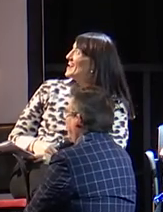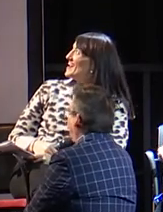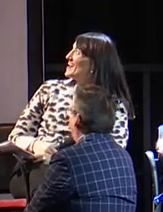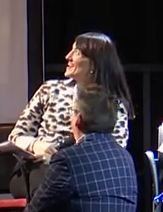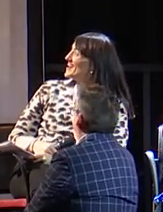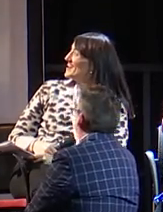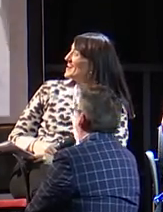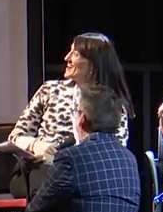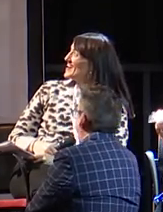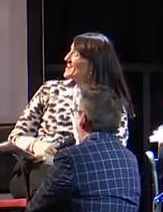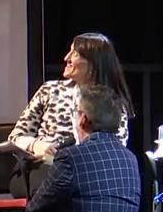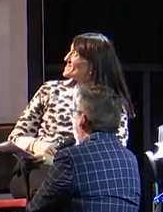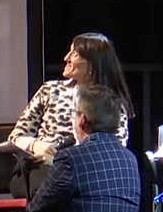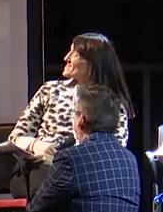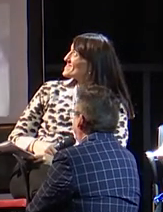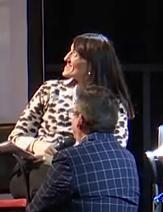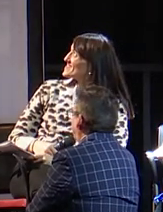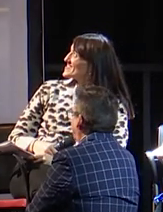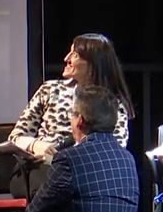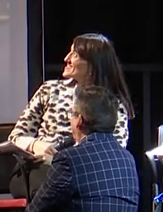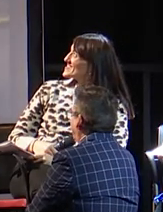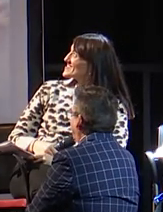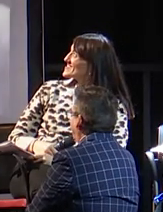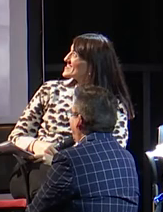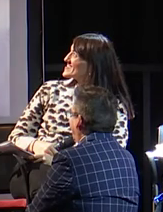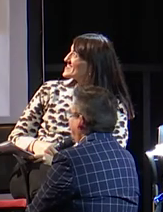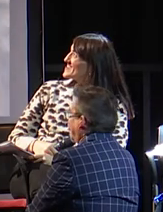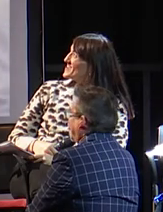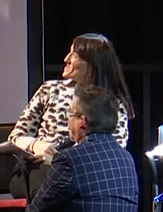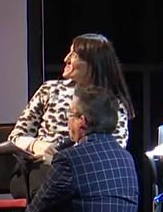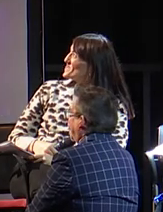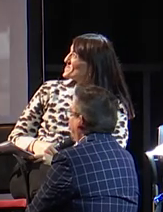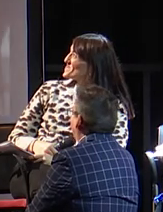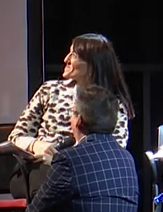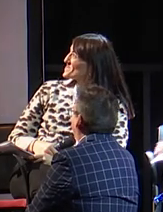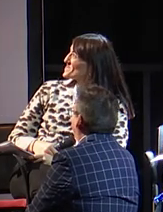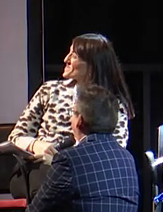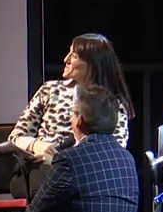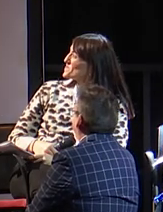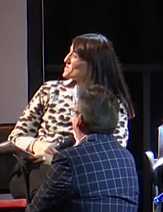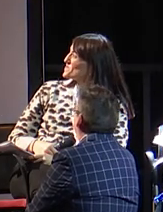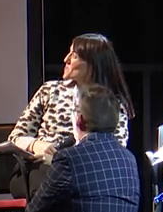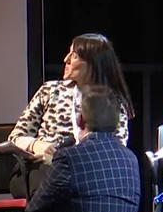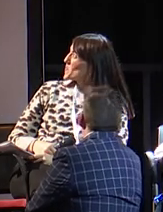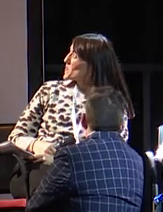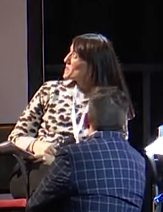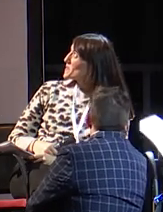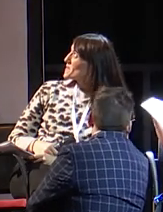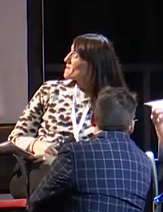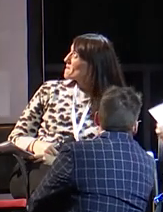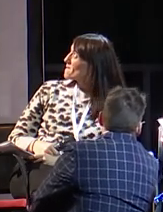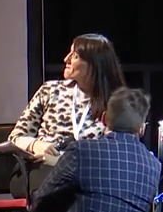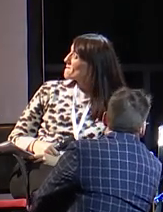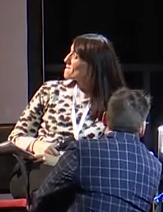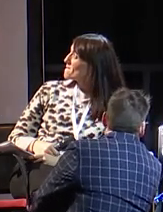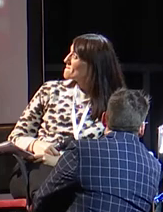a public space. It ain't engages